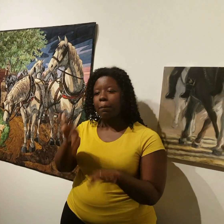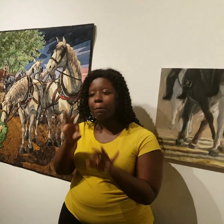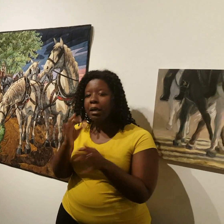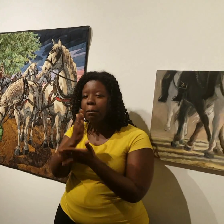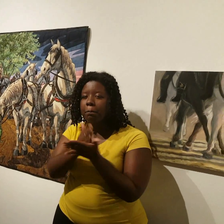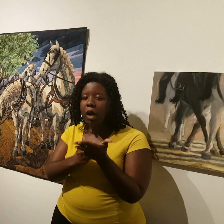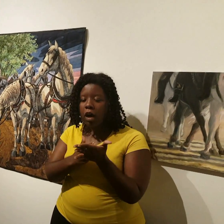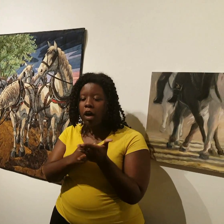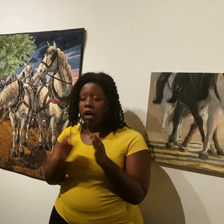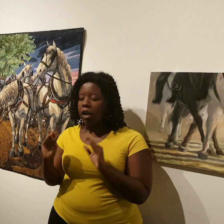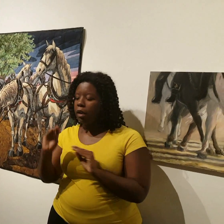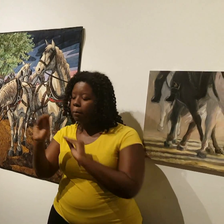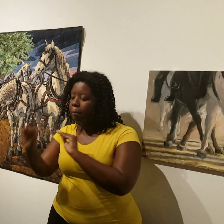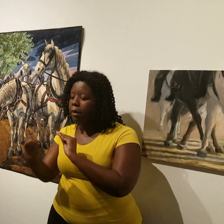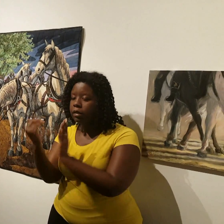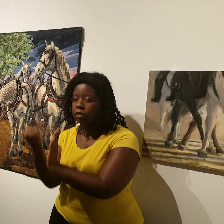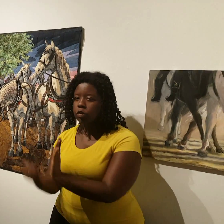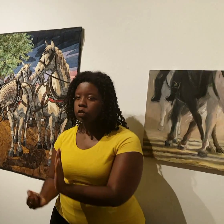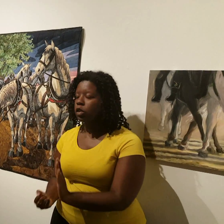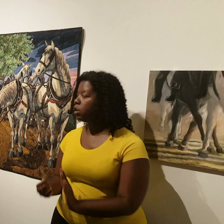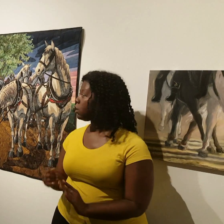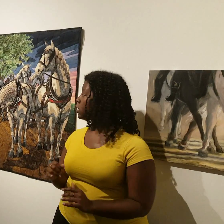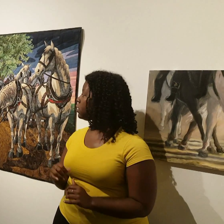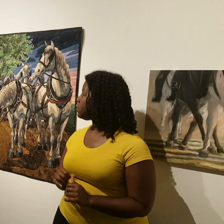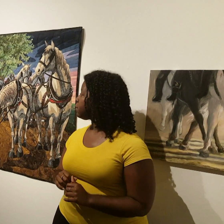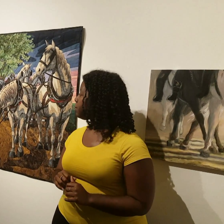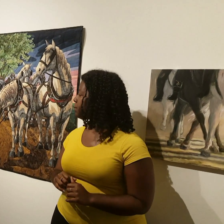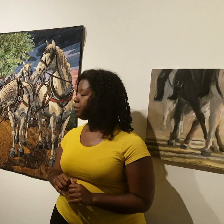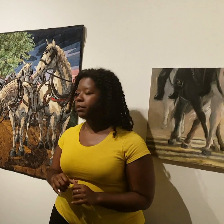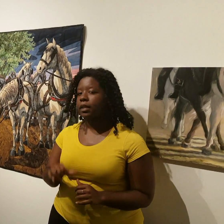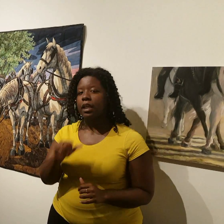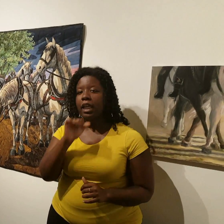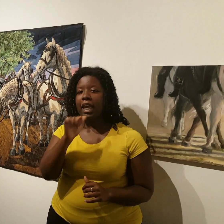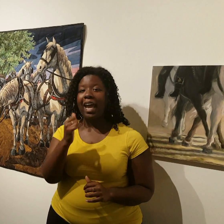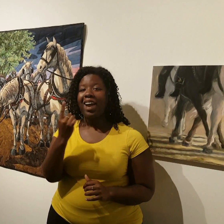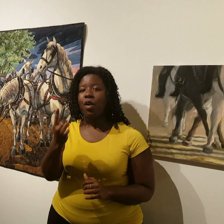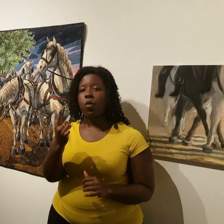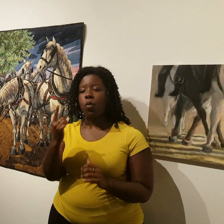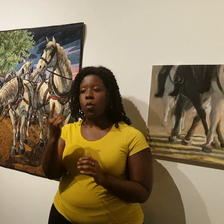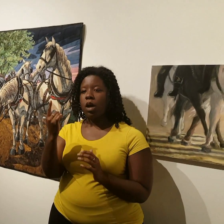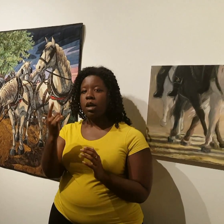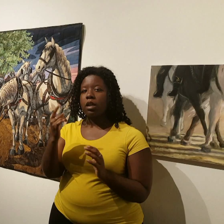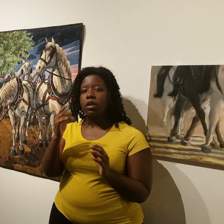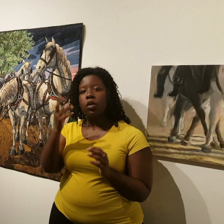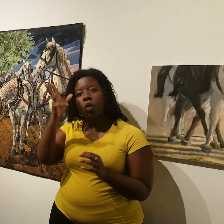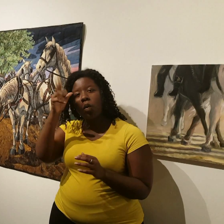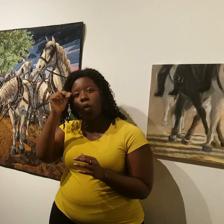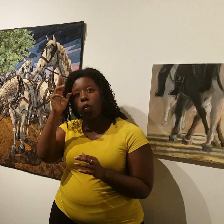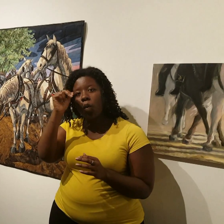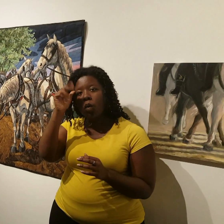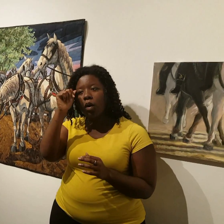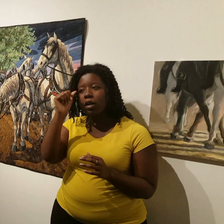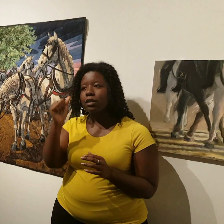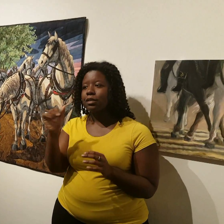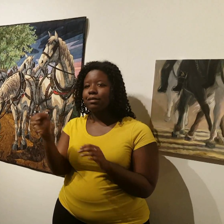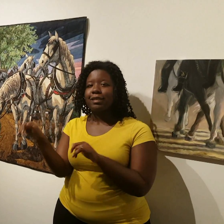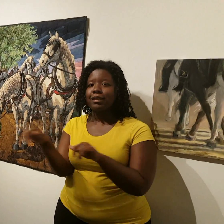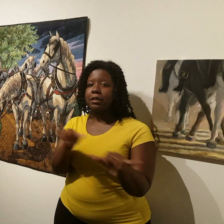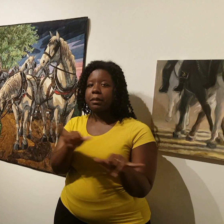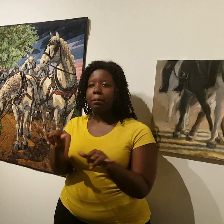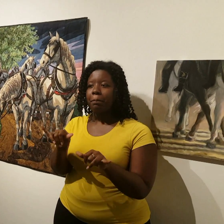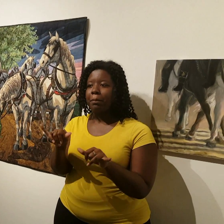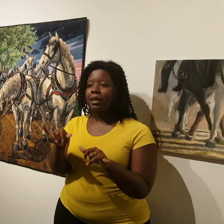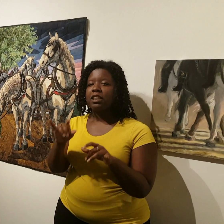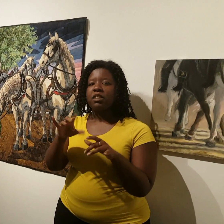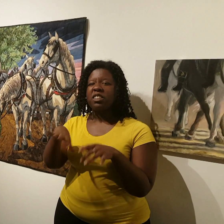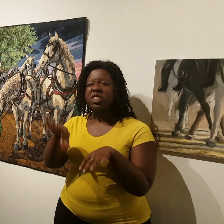wanted them in the composition. So not one horse here was photographed as is. Like I moved legs around, I moved